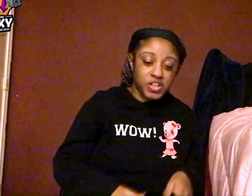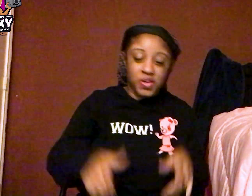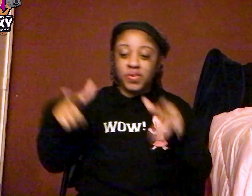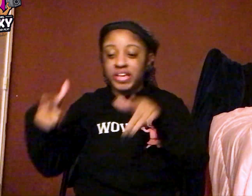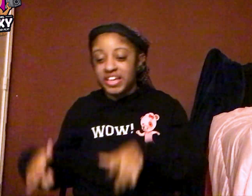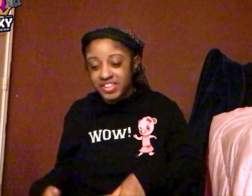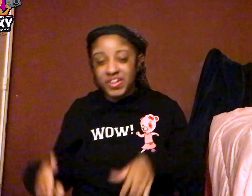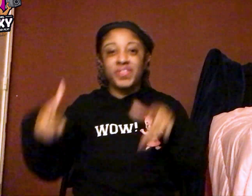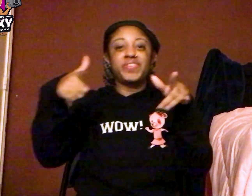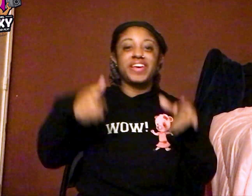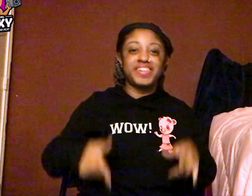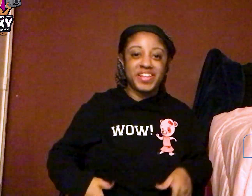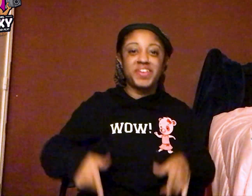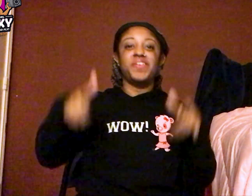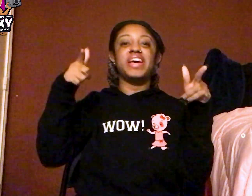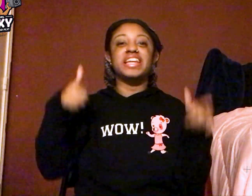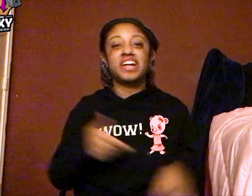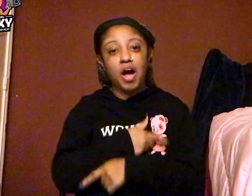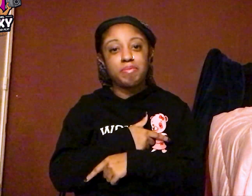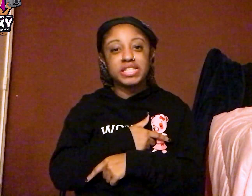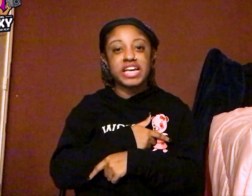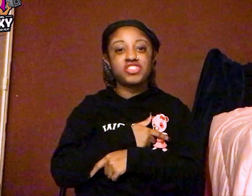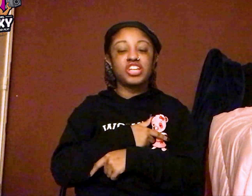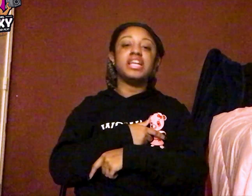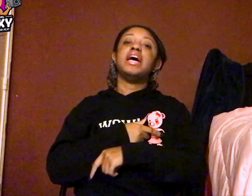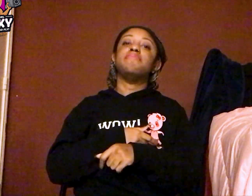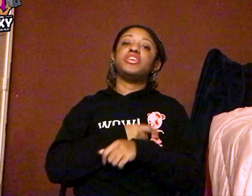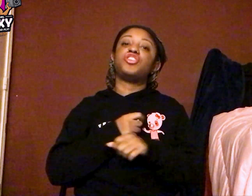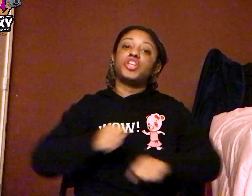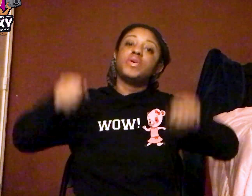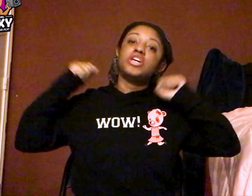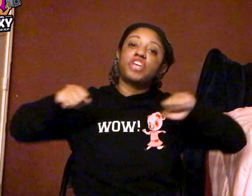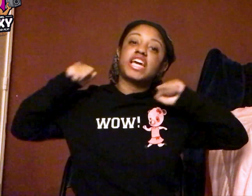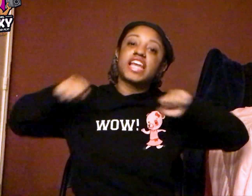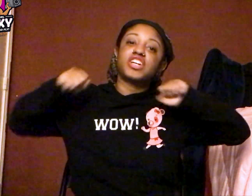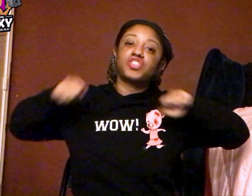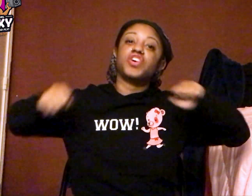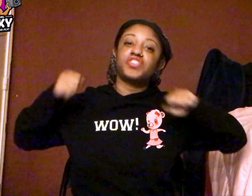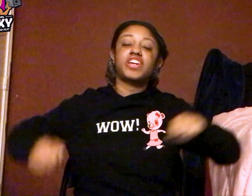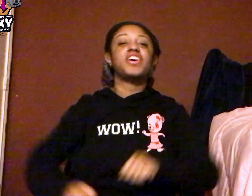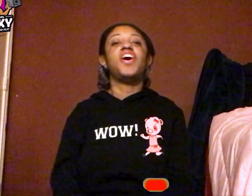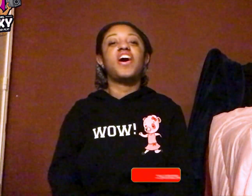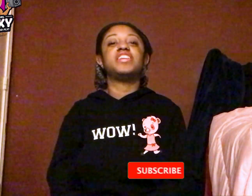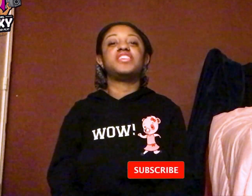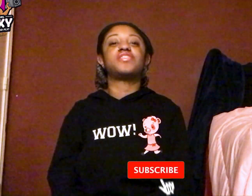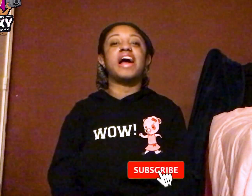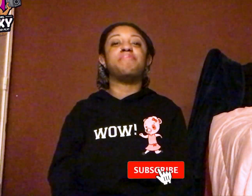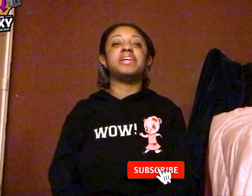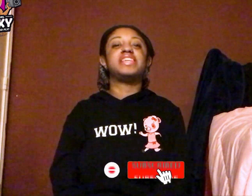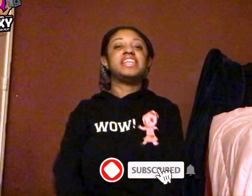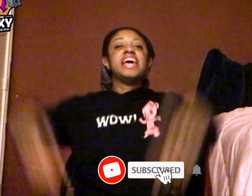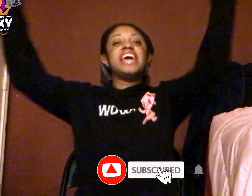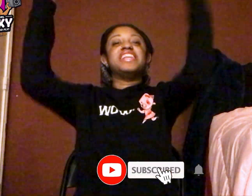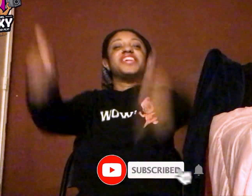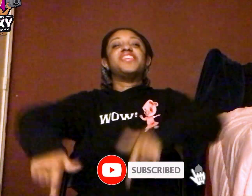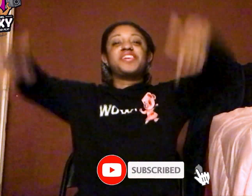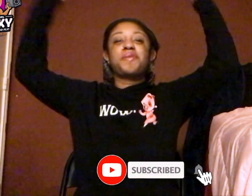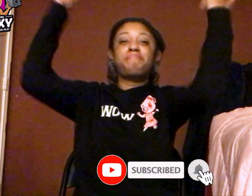low in the comment section. Make sure you shake it like the salt shaker on the subscribe button. And turn on your